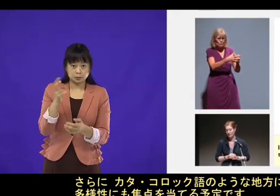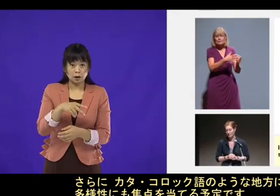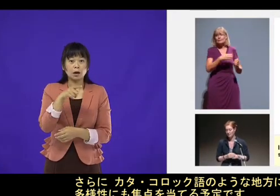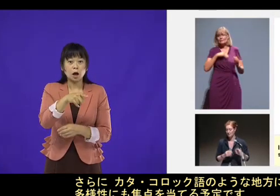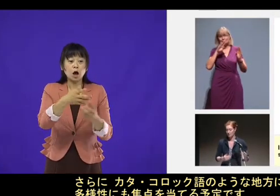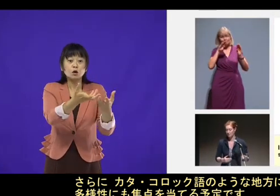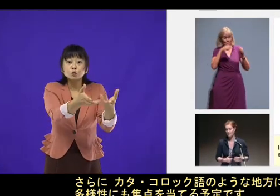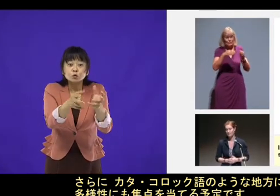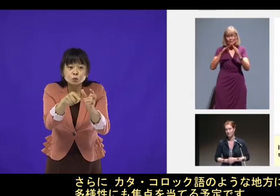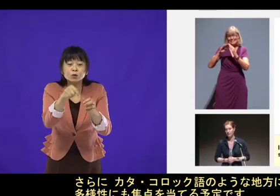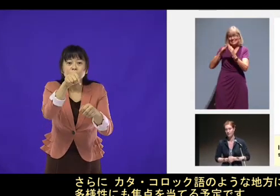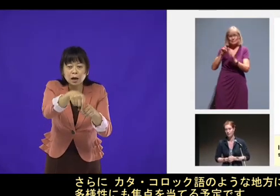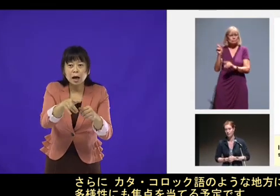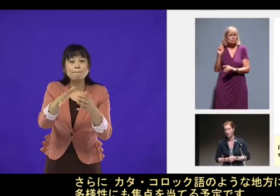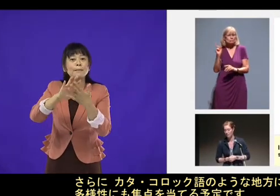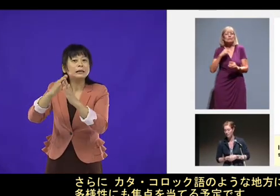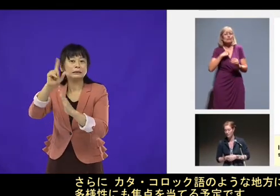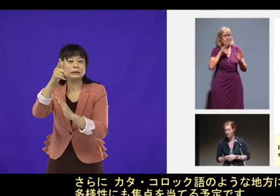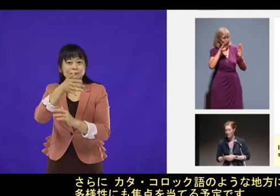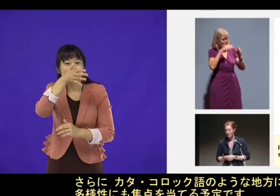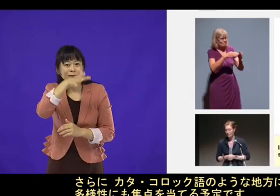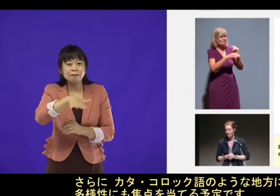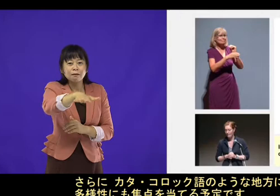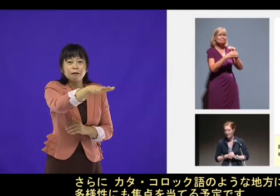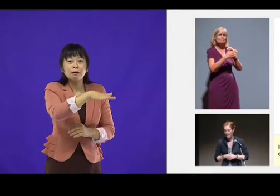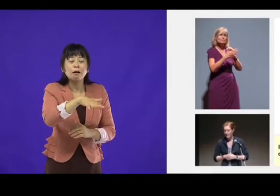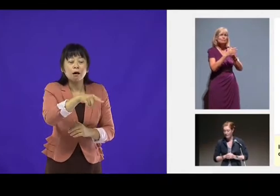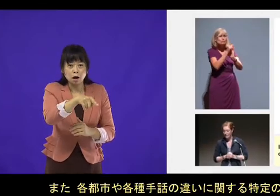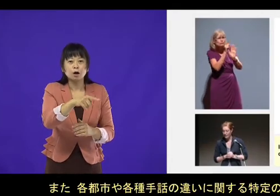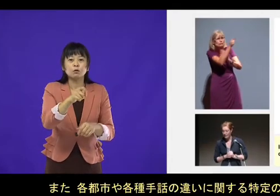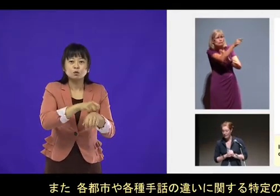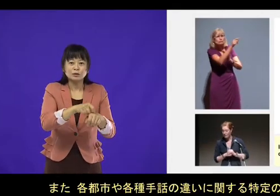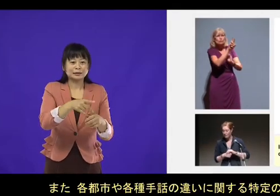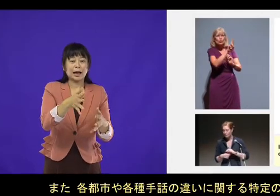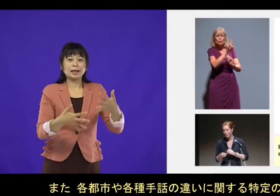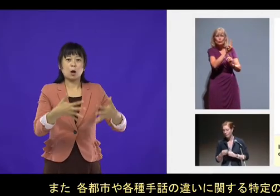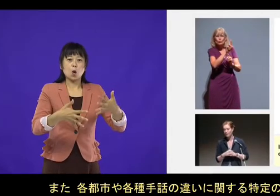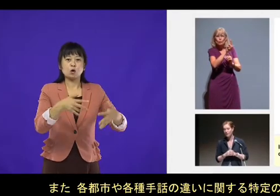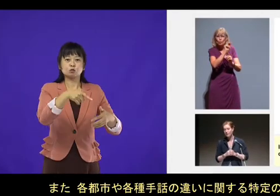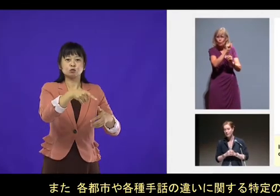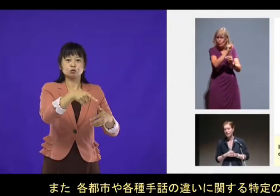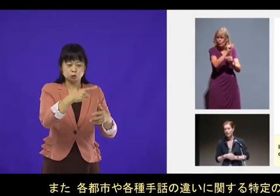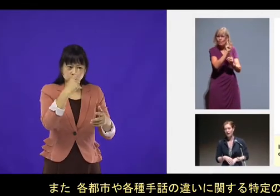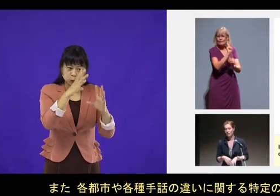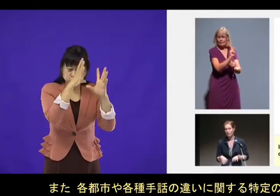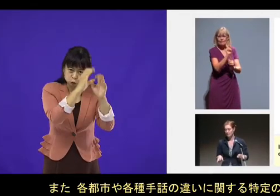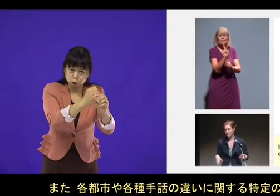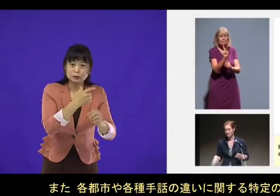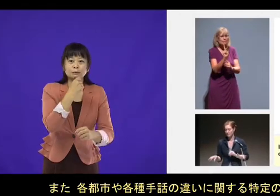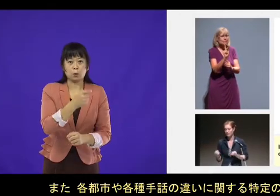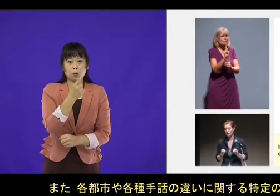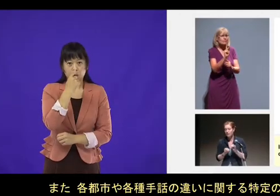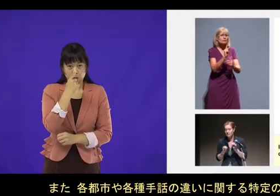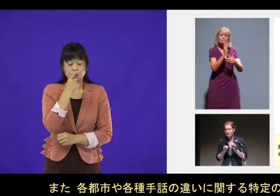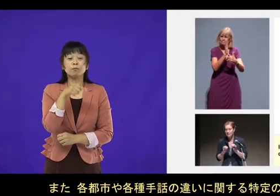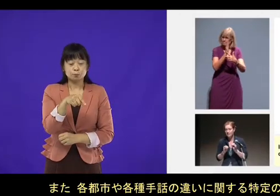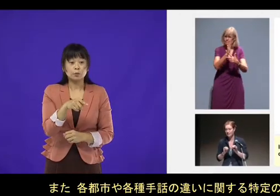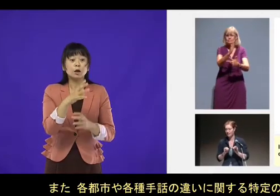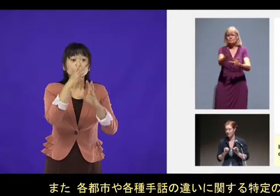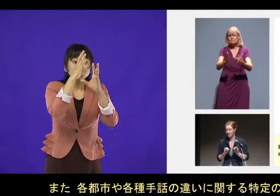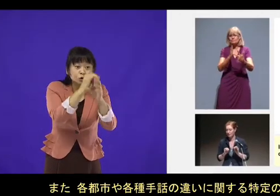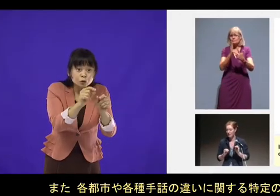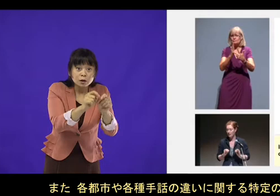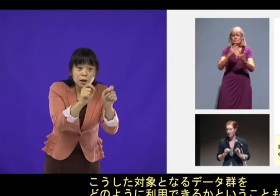signing varieties such as Katakoloq. And I also show a little bit of how this sort of targeted